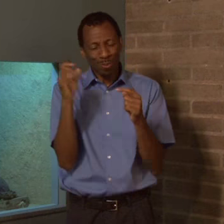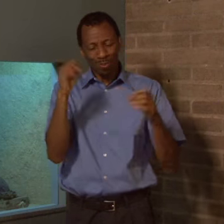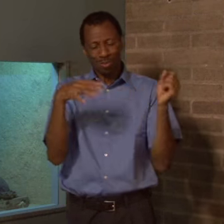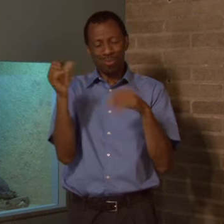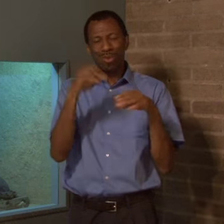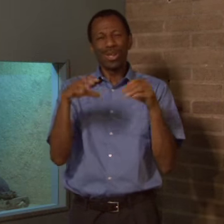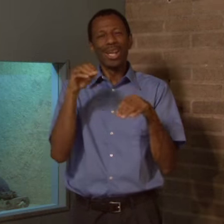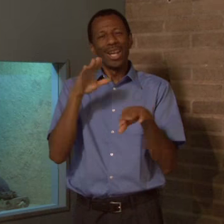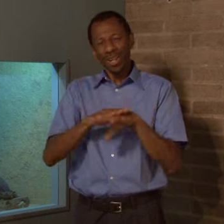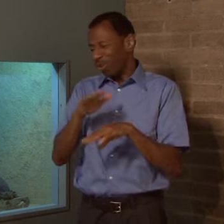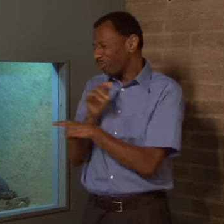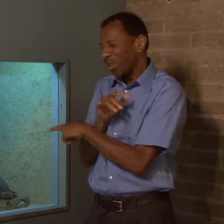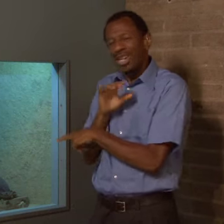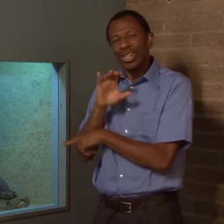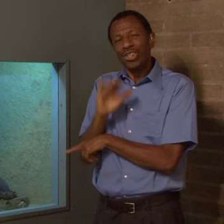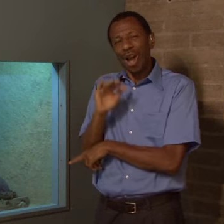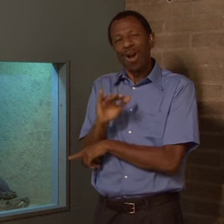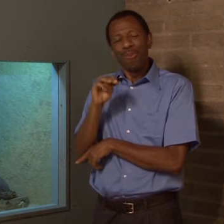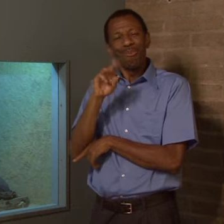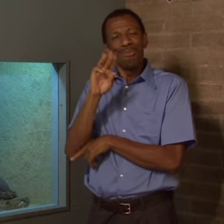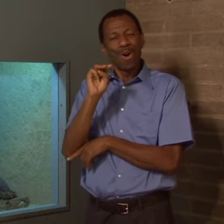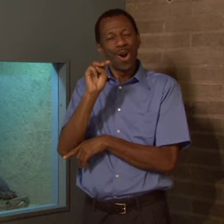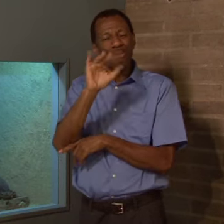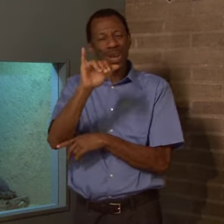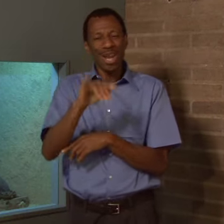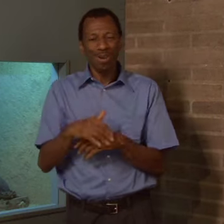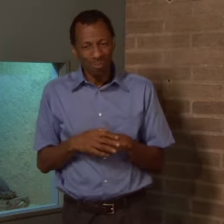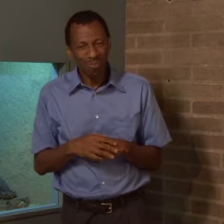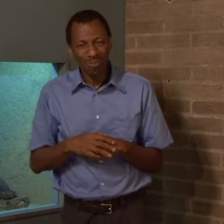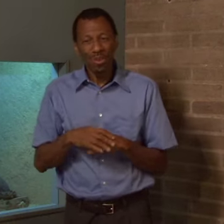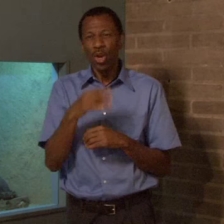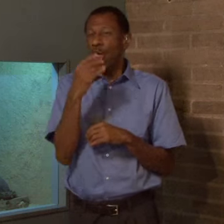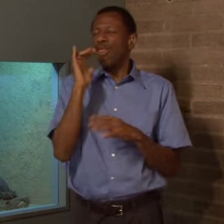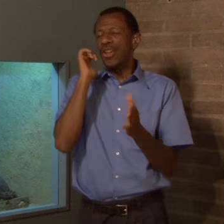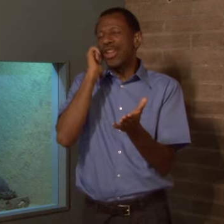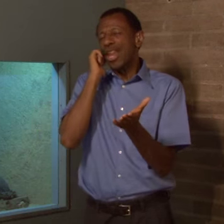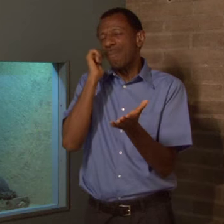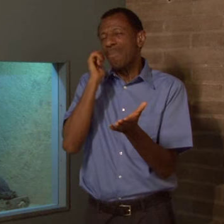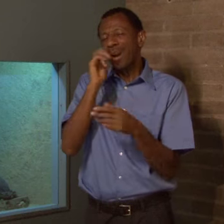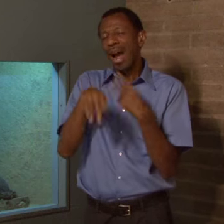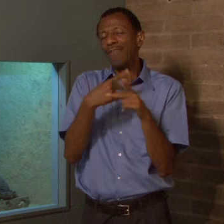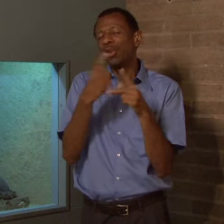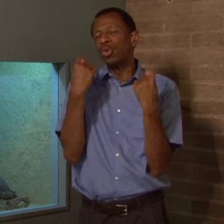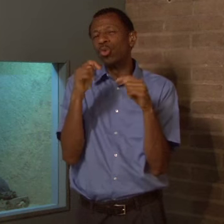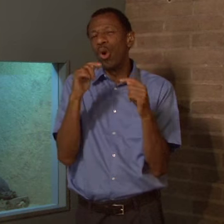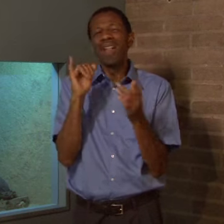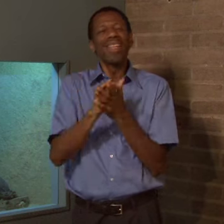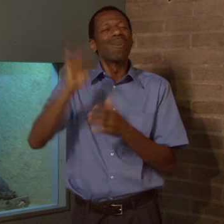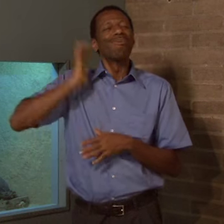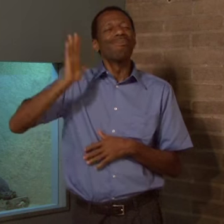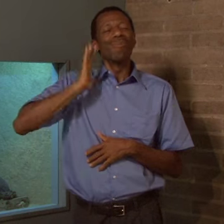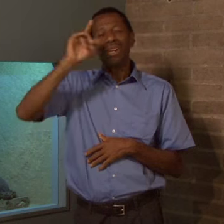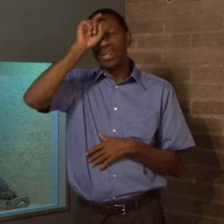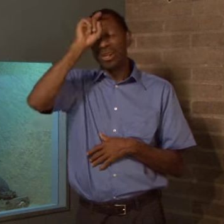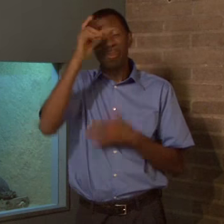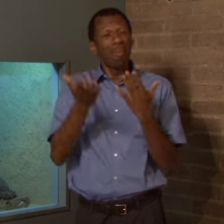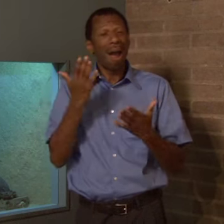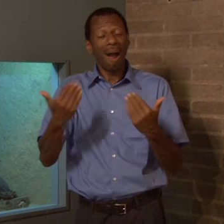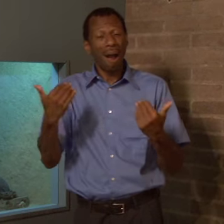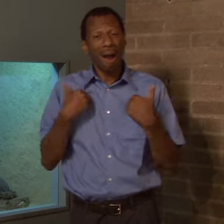preserved on the coffin. Two small toys are displayed with the child mummy. They are typical of the types of toys